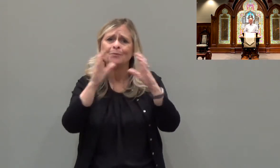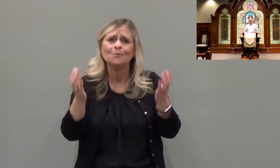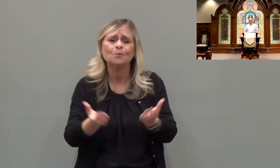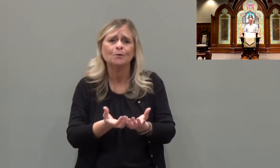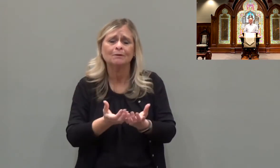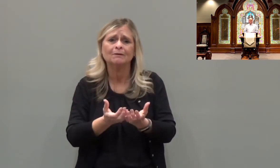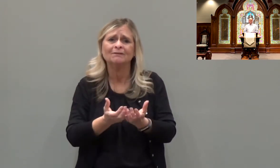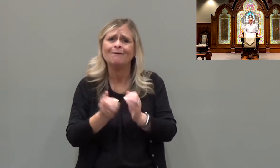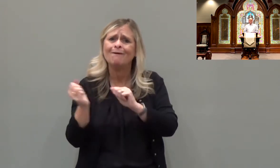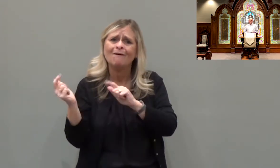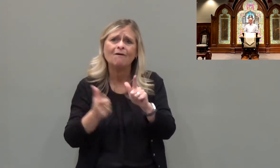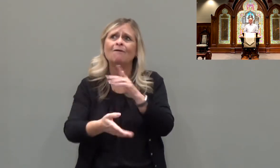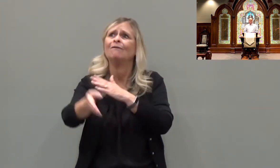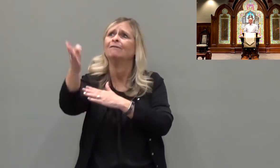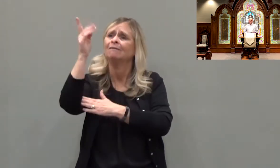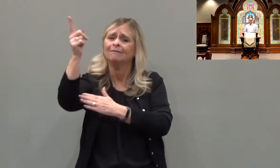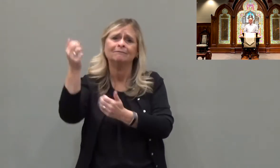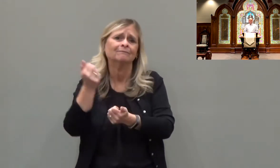does not love.